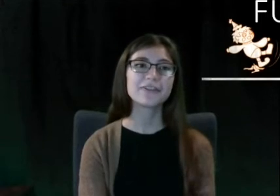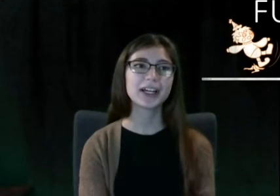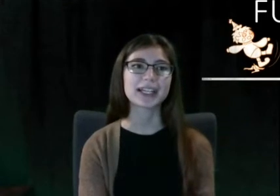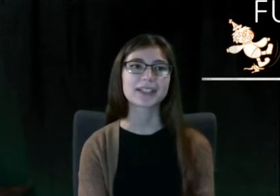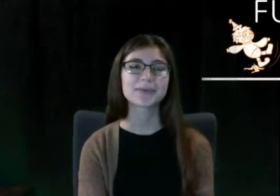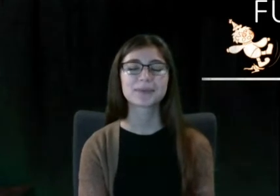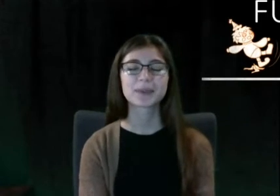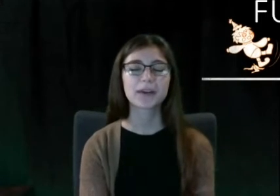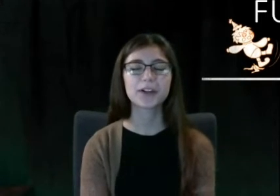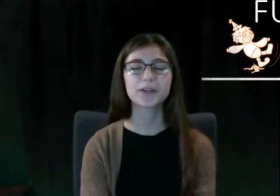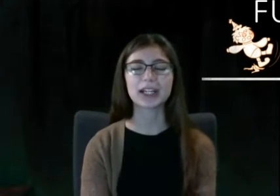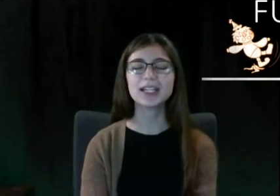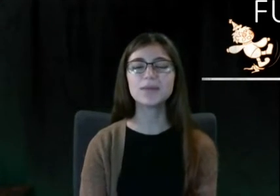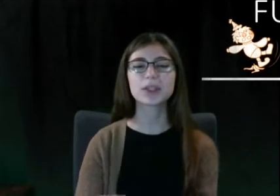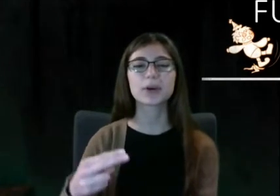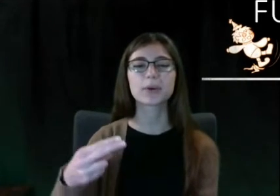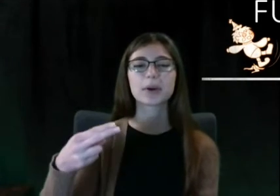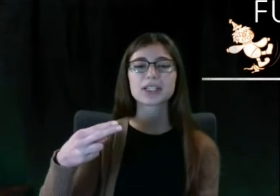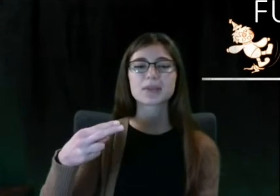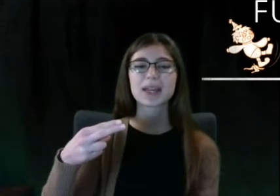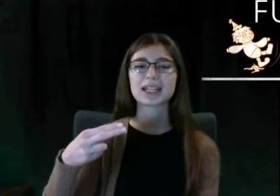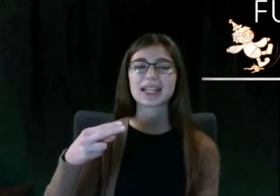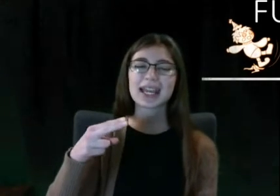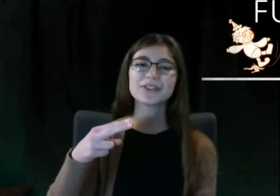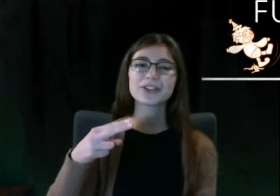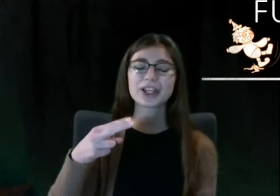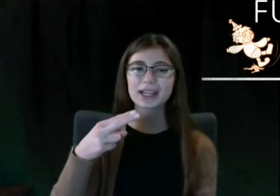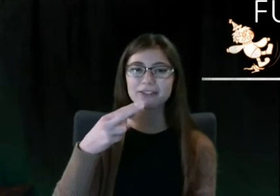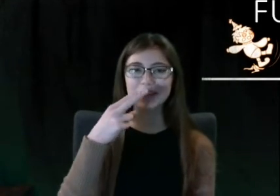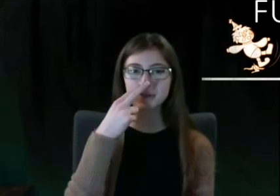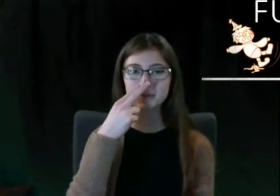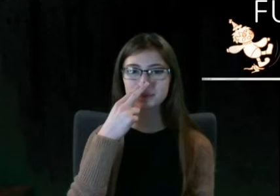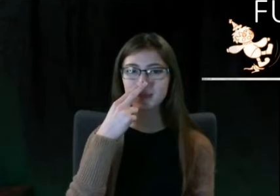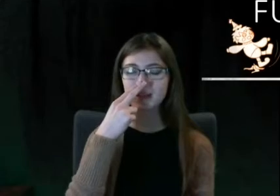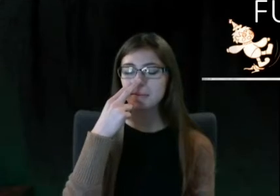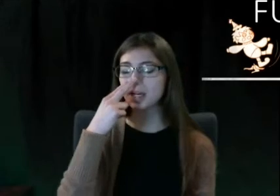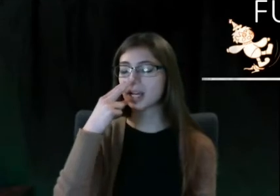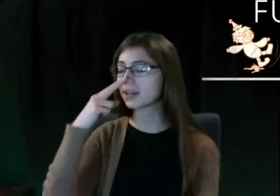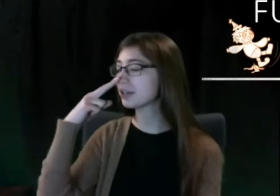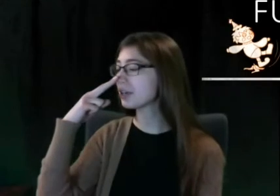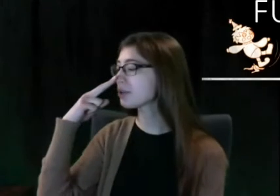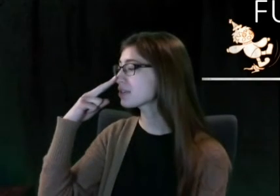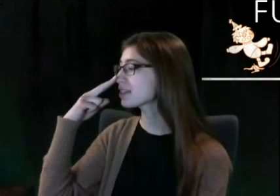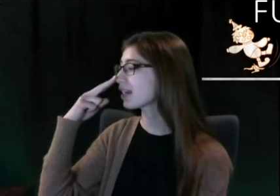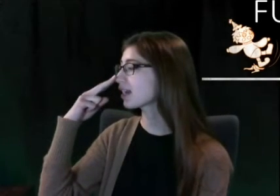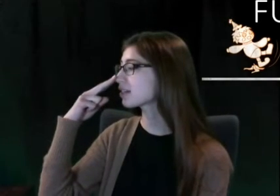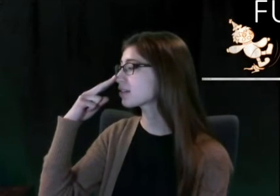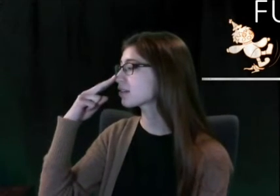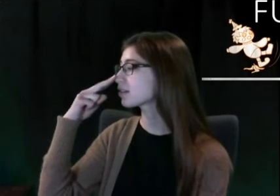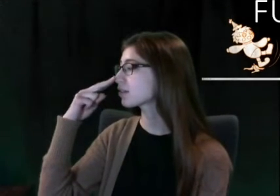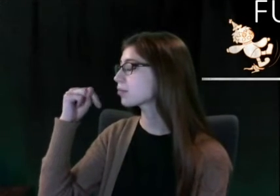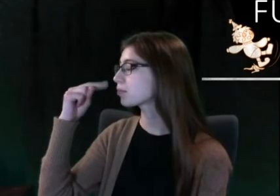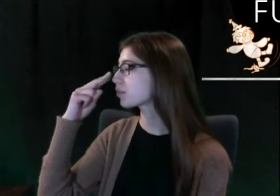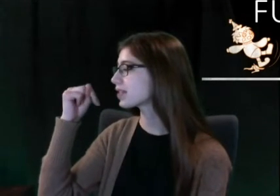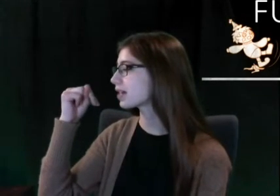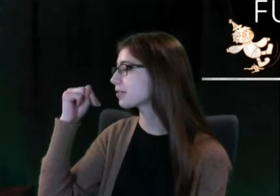Funny. For funny, you are going to make an H hand shape, put it on your nose, and move it down